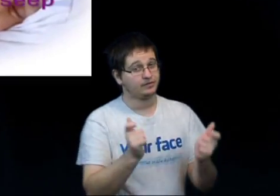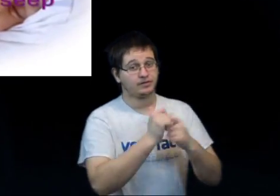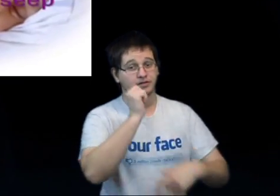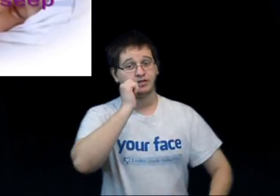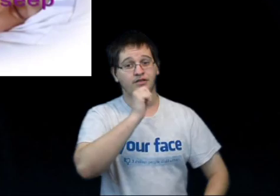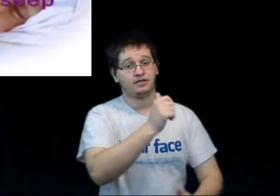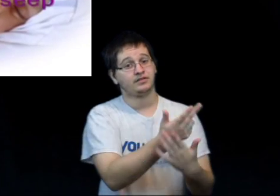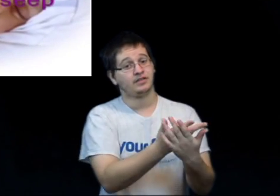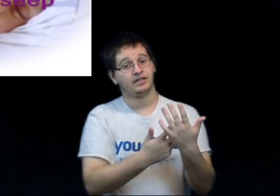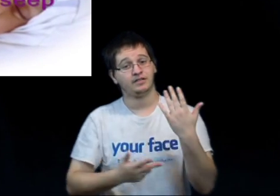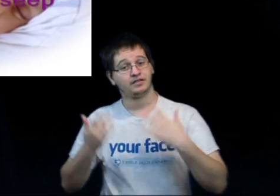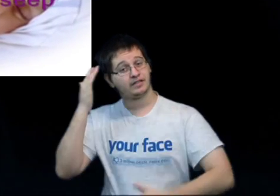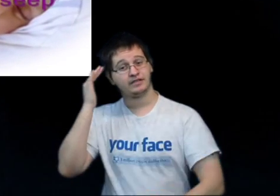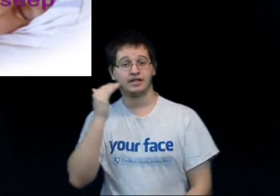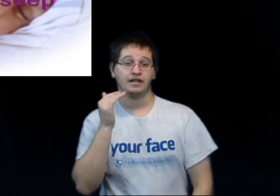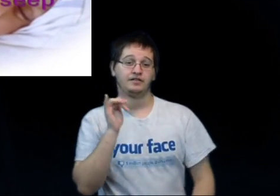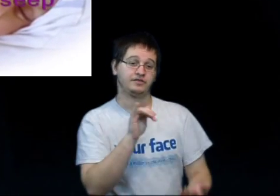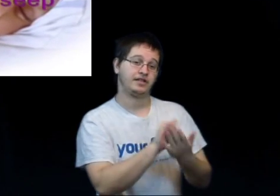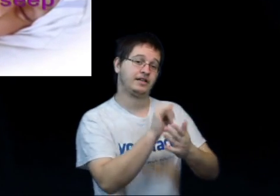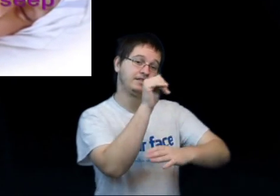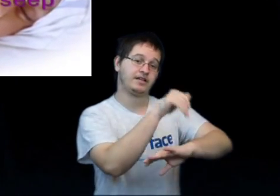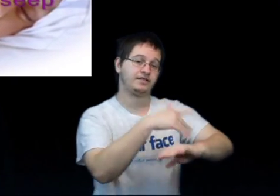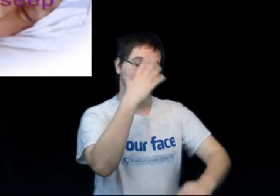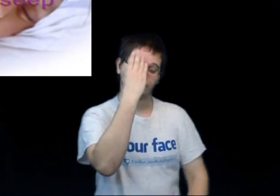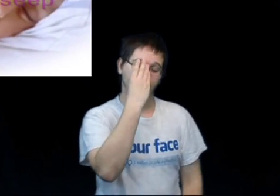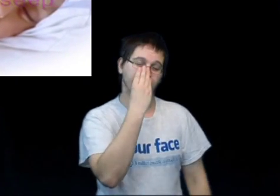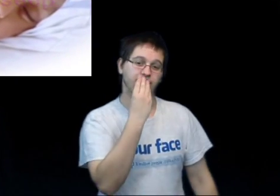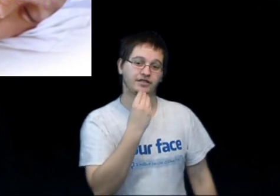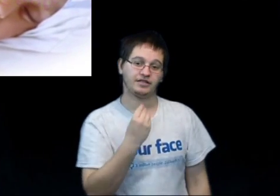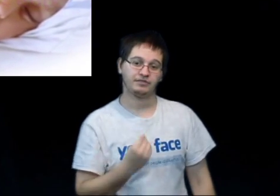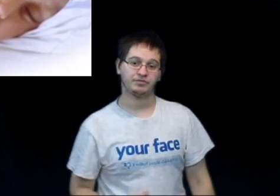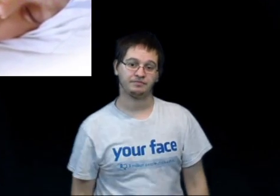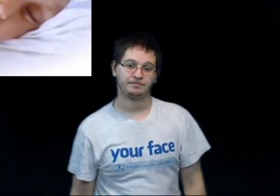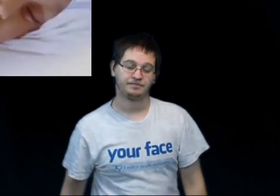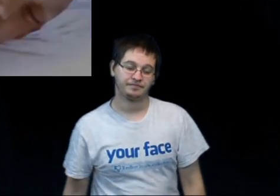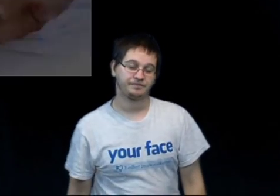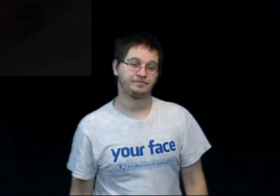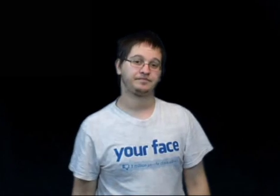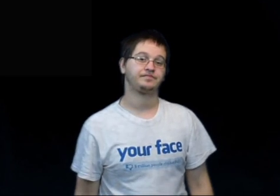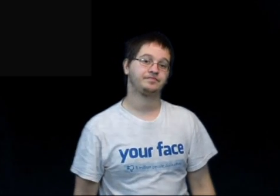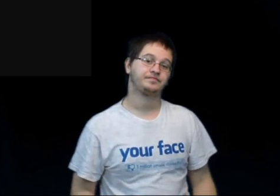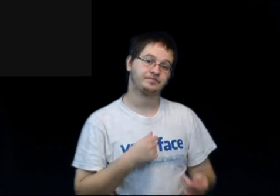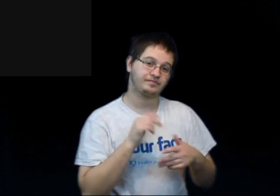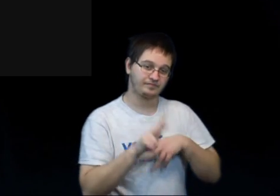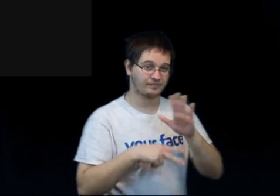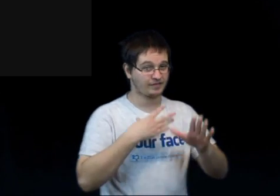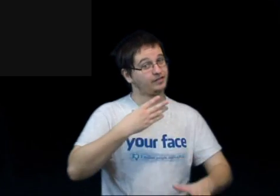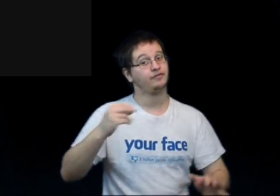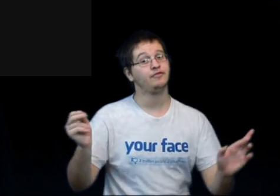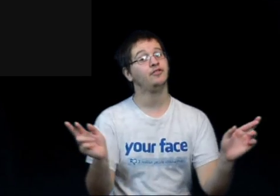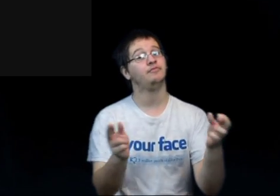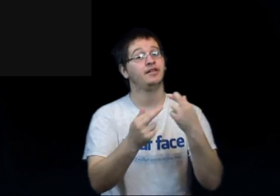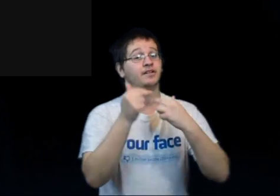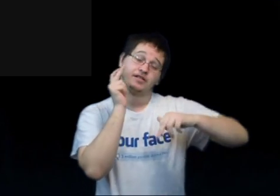My little girl laid her head down that night to go to sleep As I